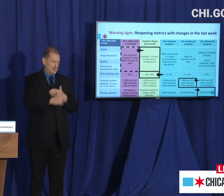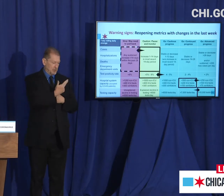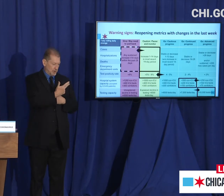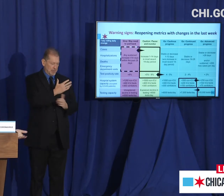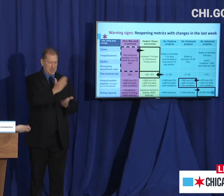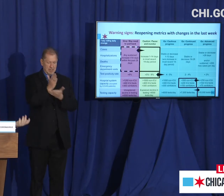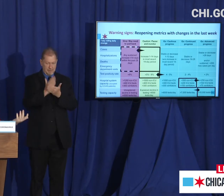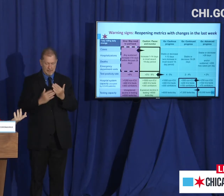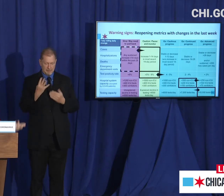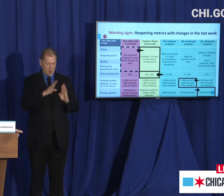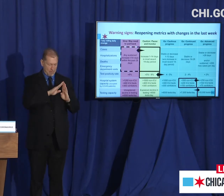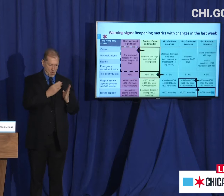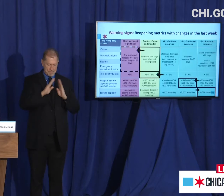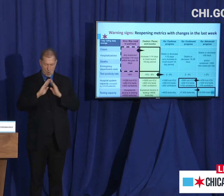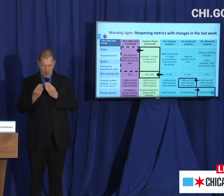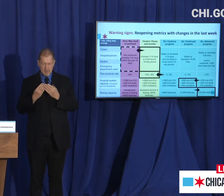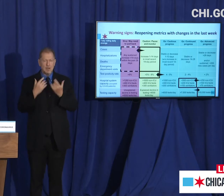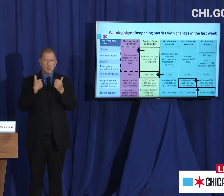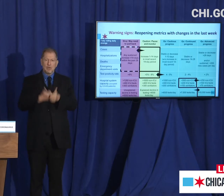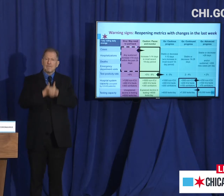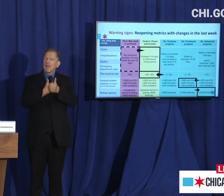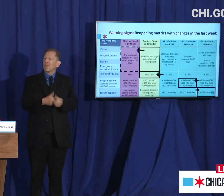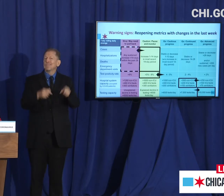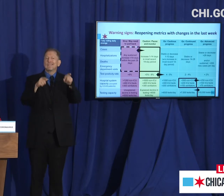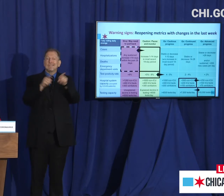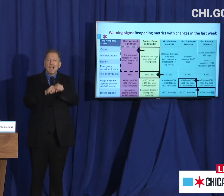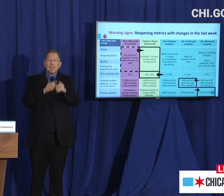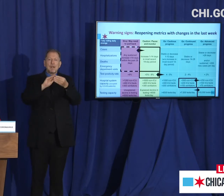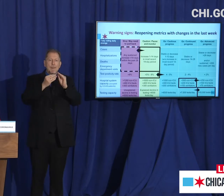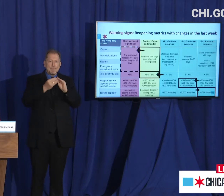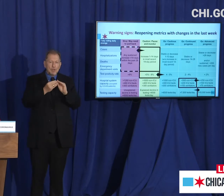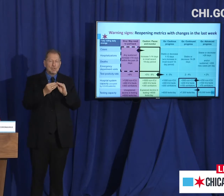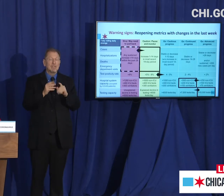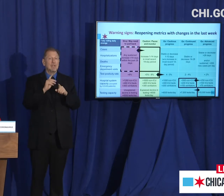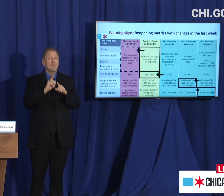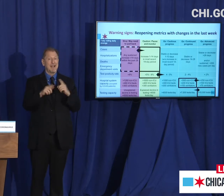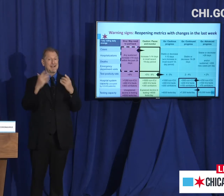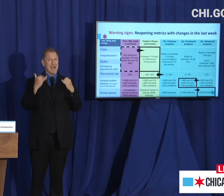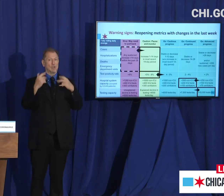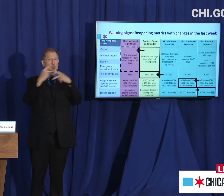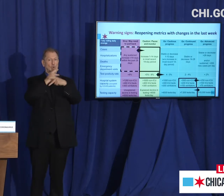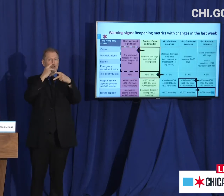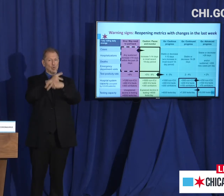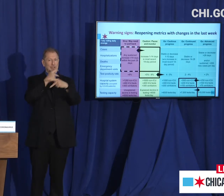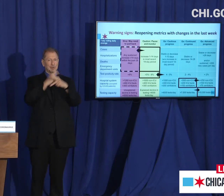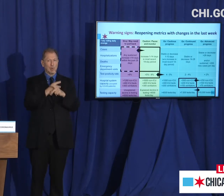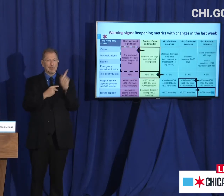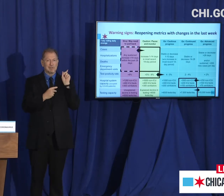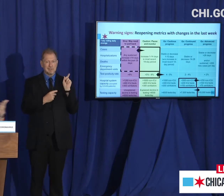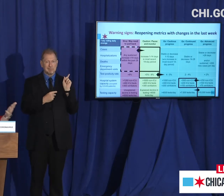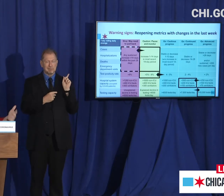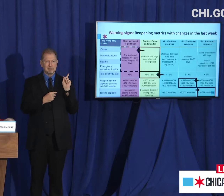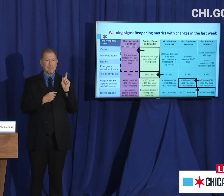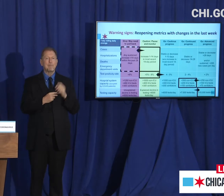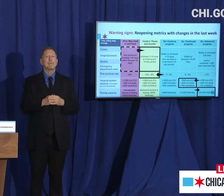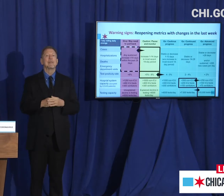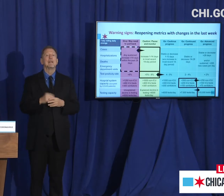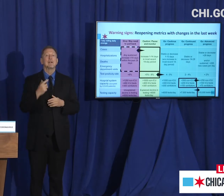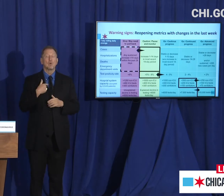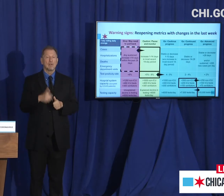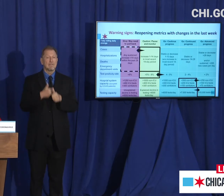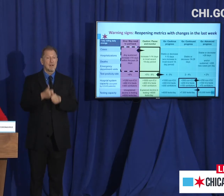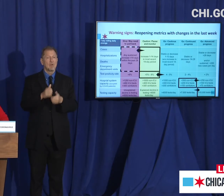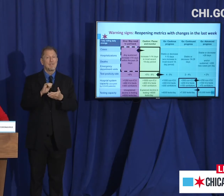4. We follow the same indicators, but they're moving the wrong way. So first of all, we follow the 7-day